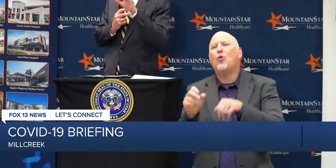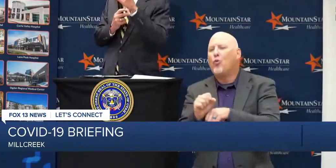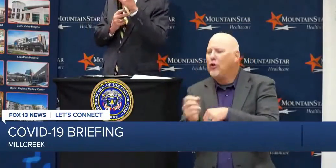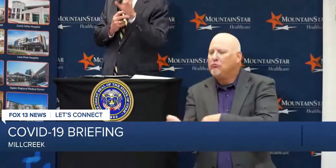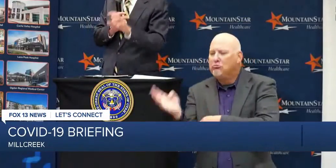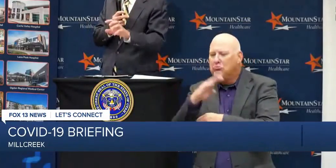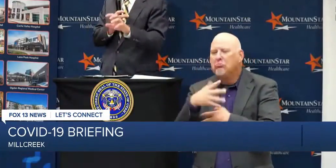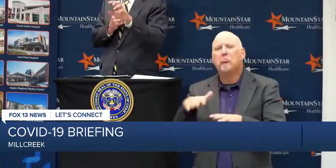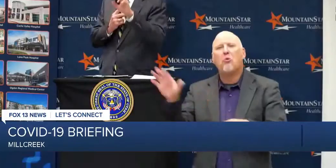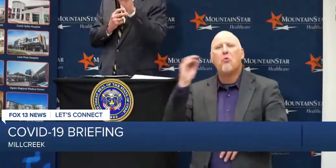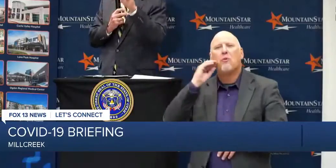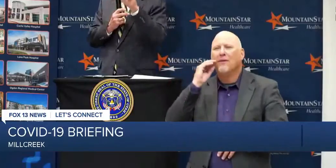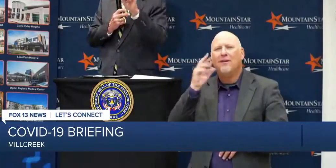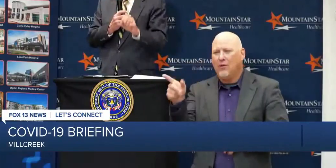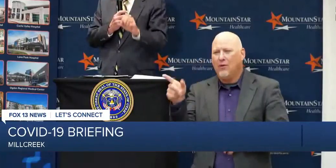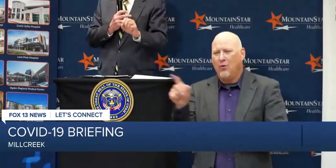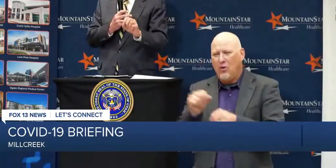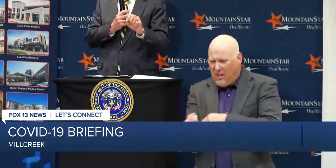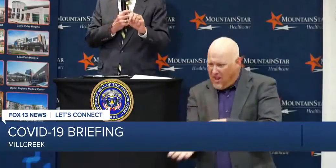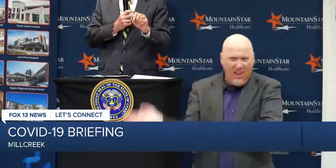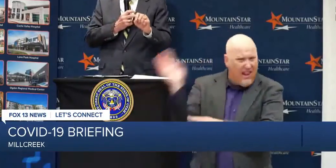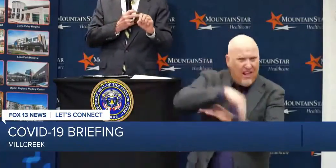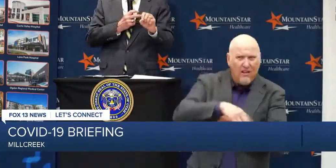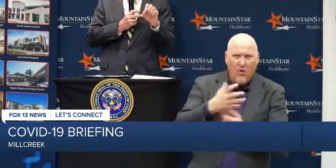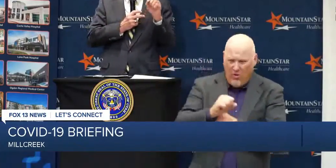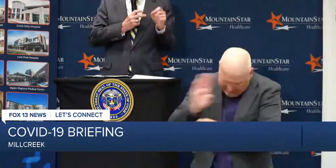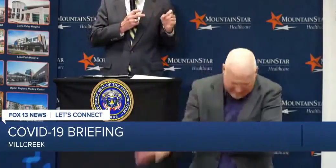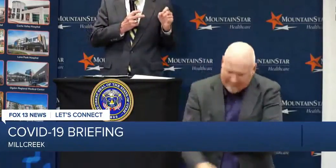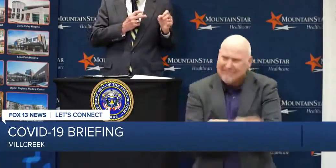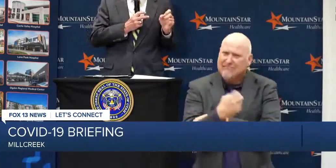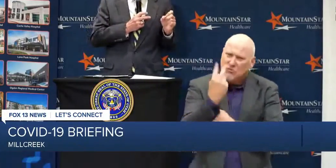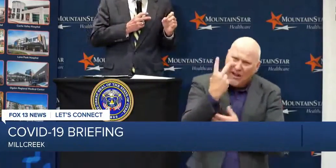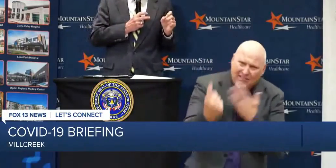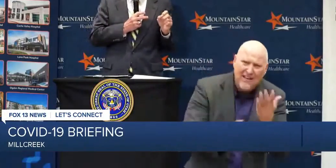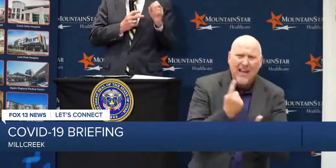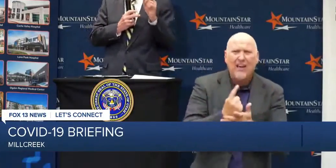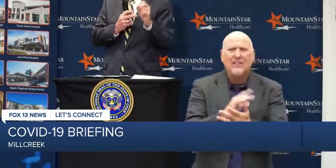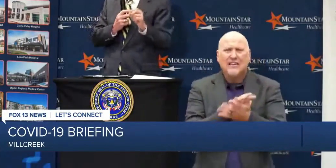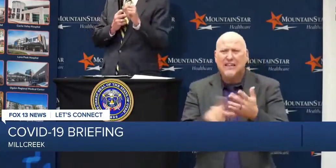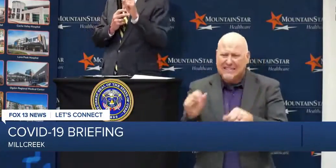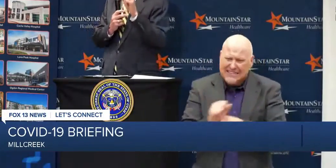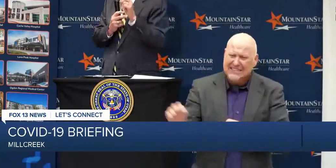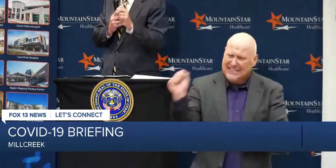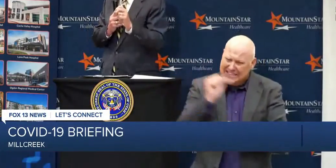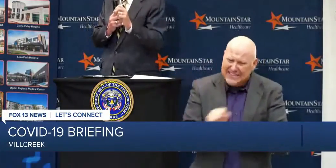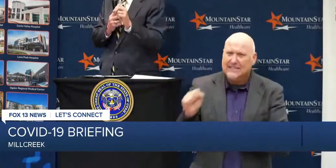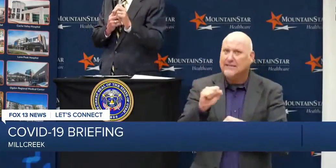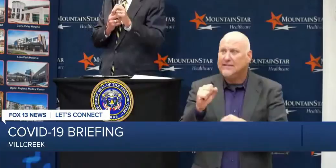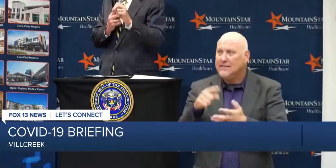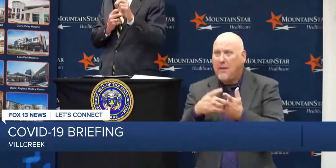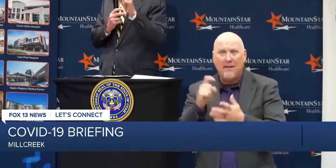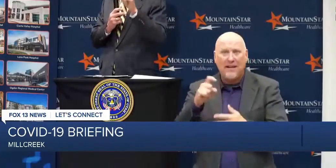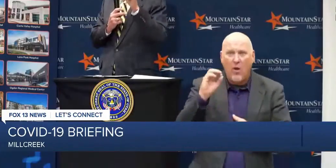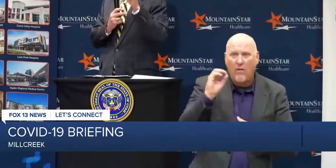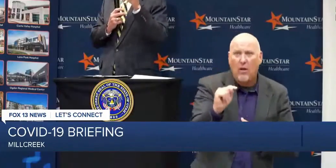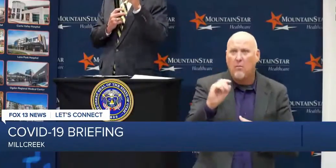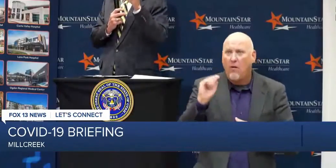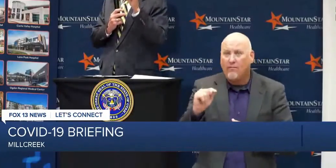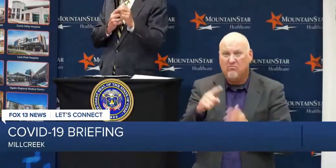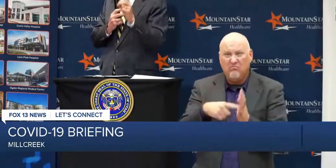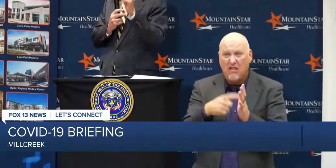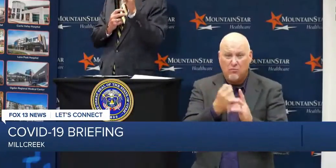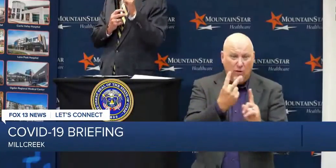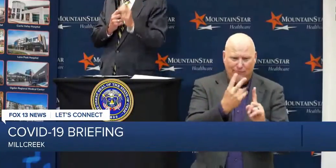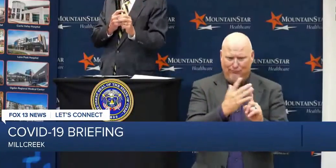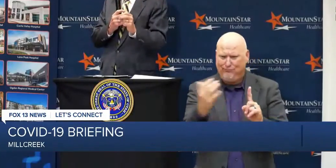This is a difficult profession, and nobody can make them do it. They do it not for the pay.